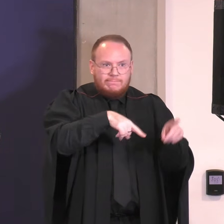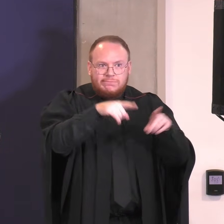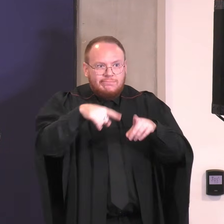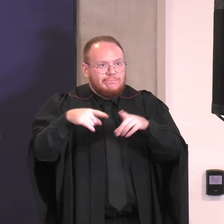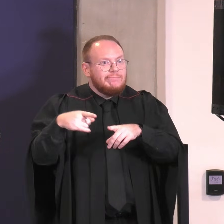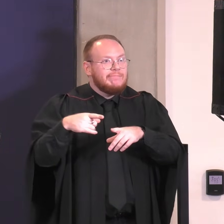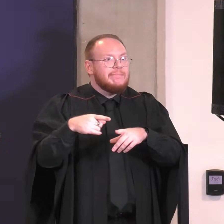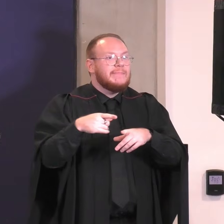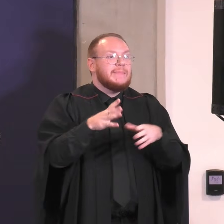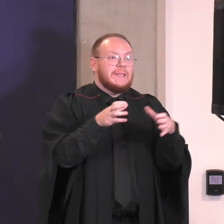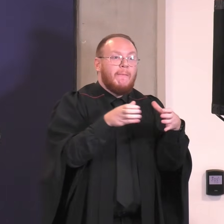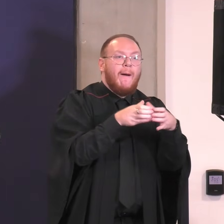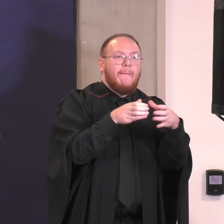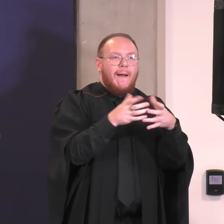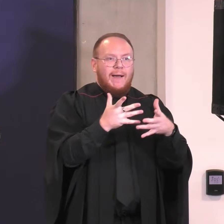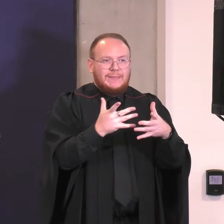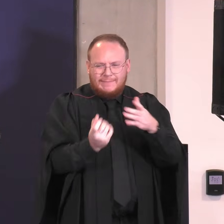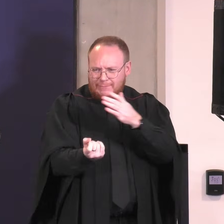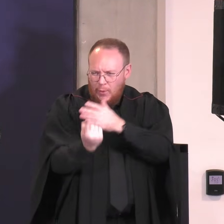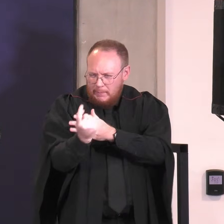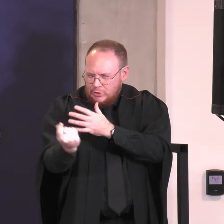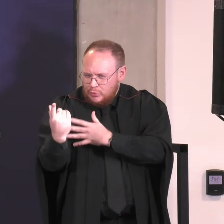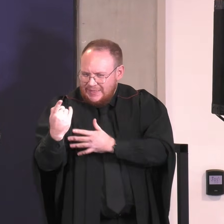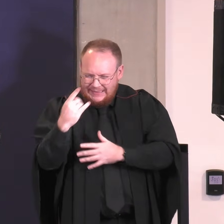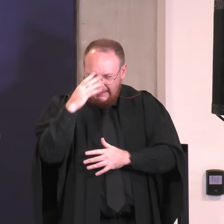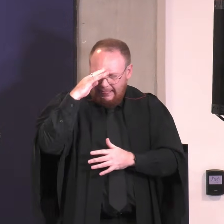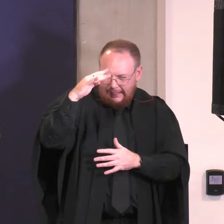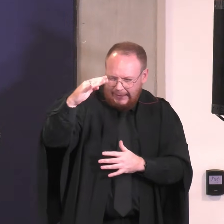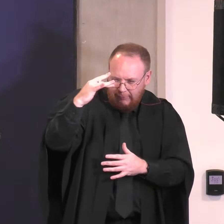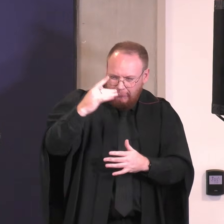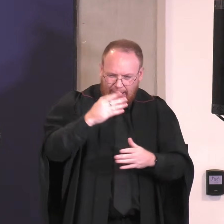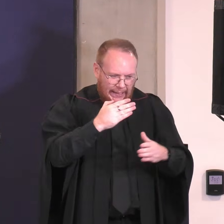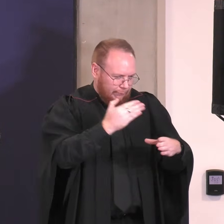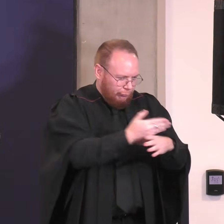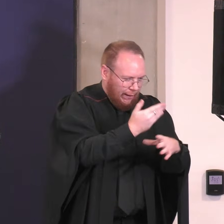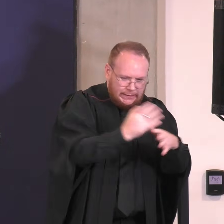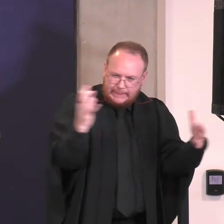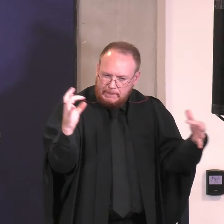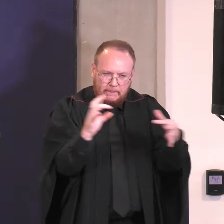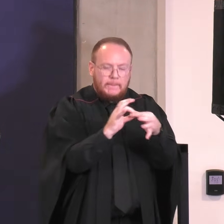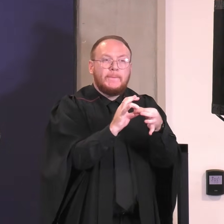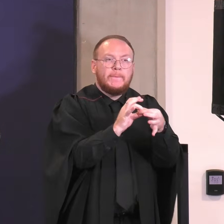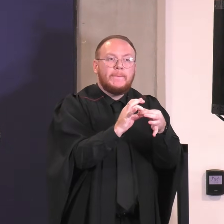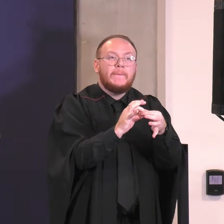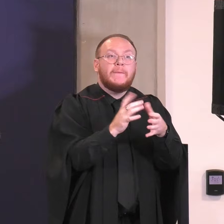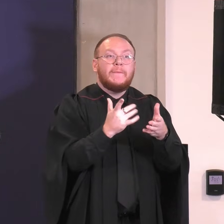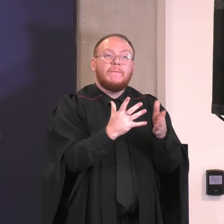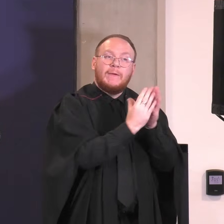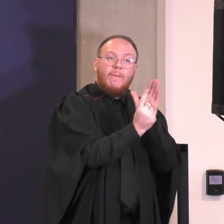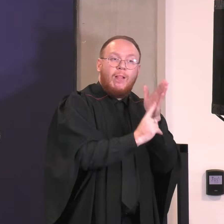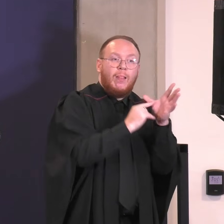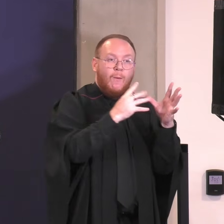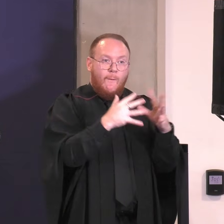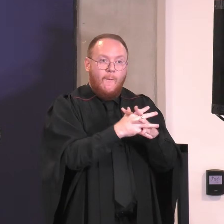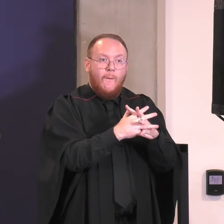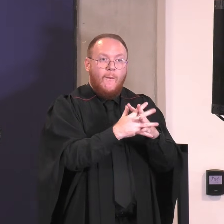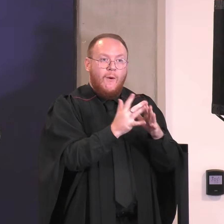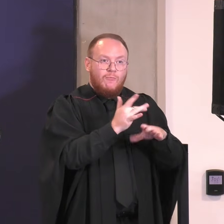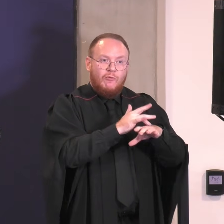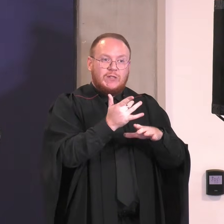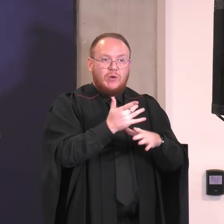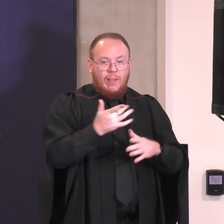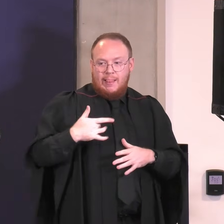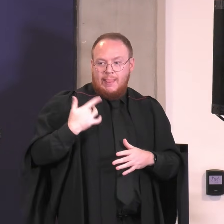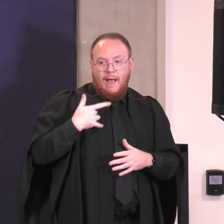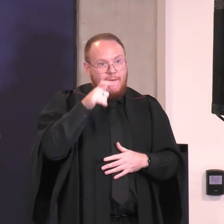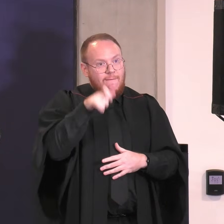embraced every opportunity to connect theory with practice. In law, students have demonstrated professionalism through live client